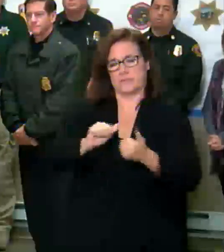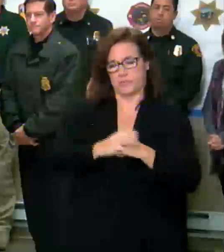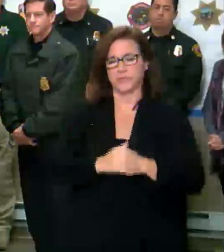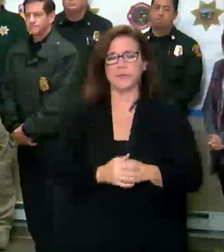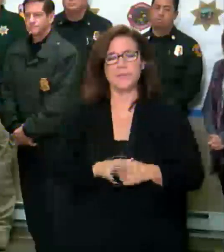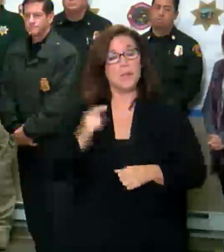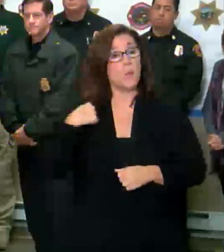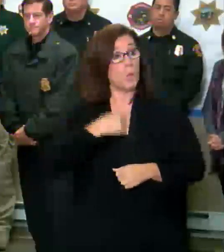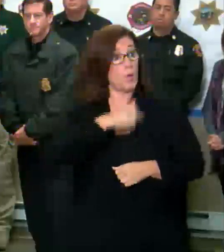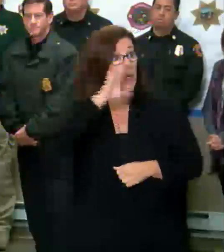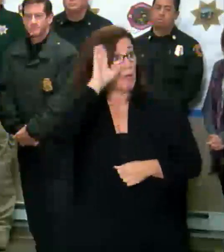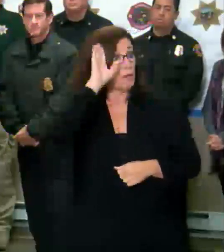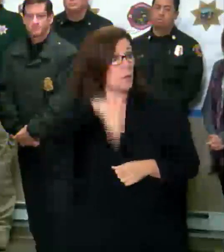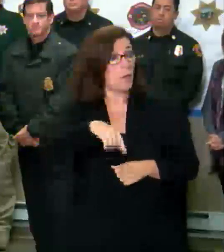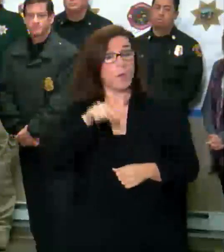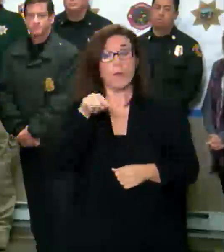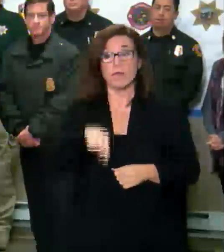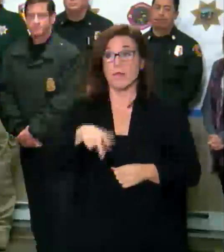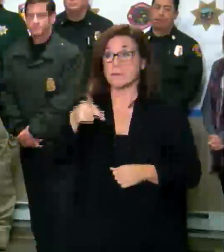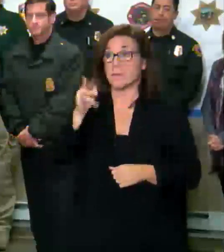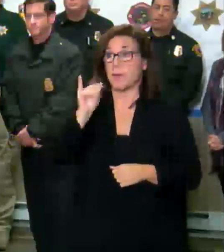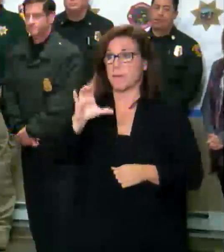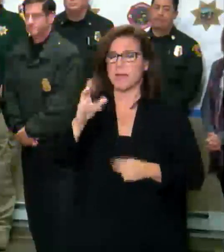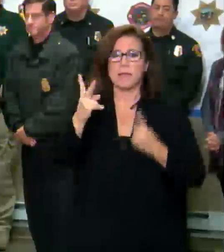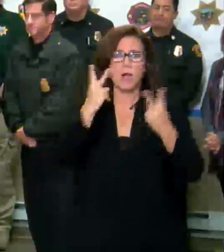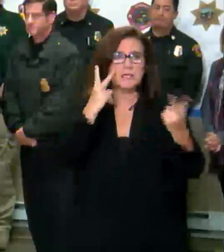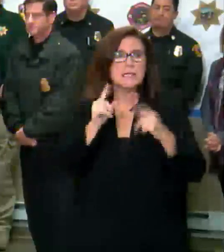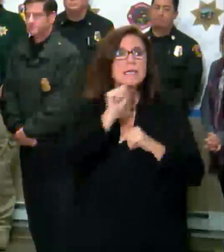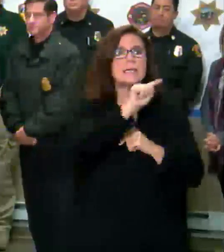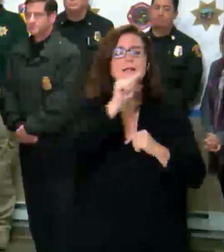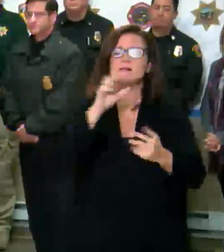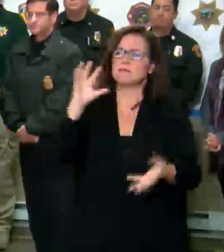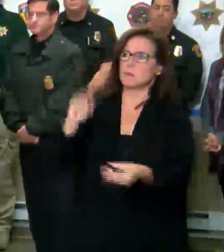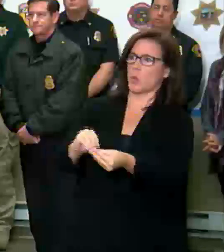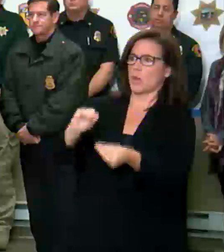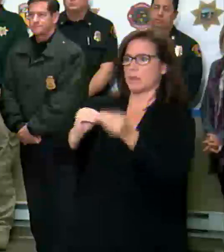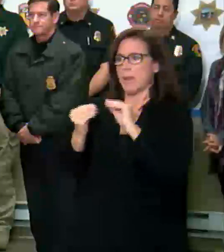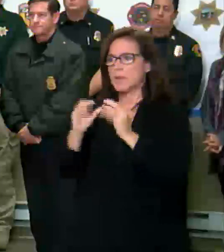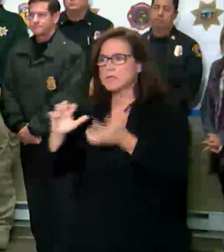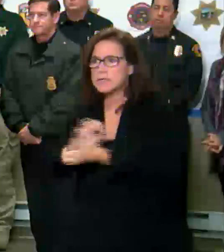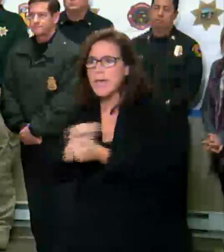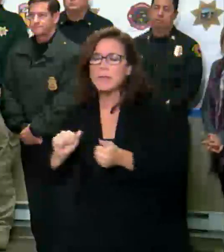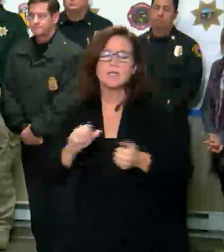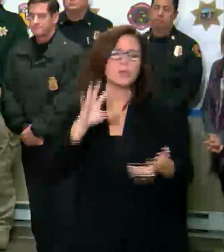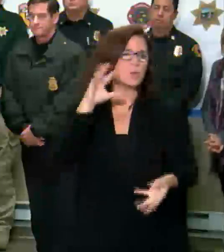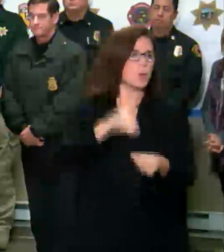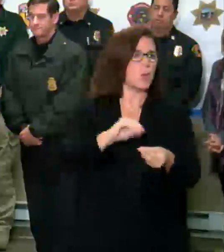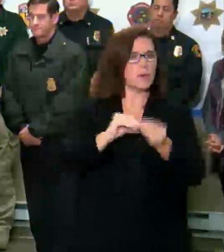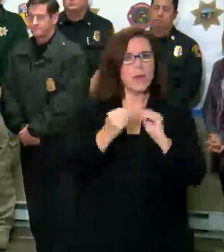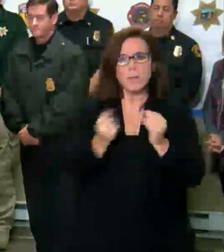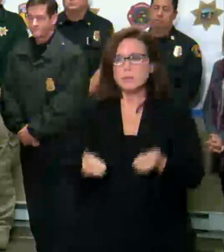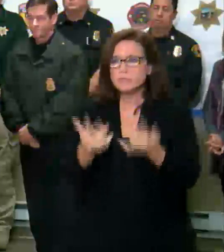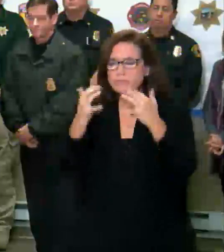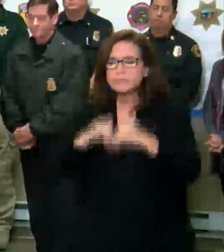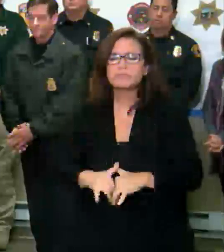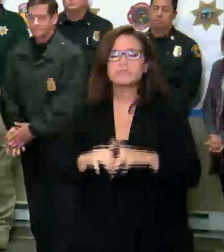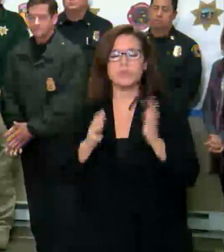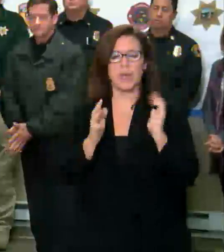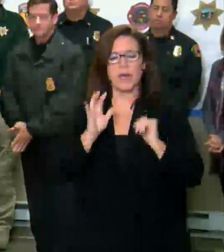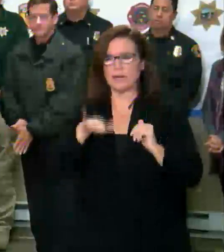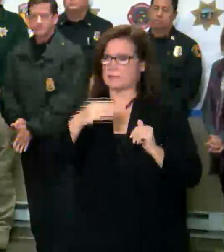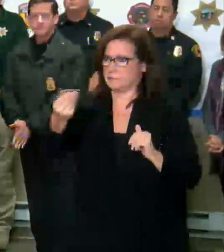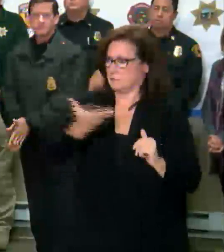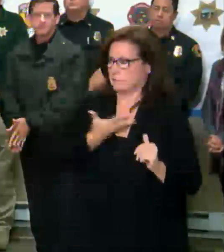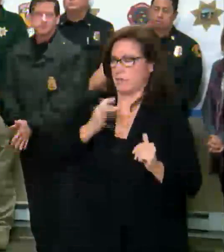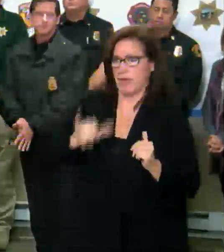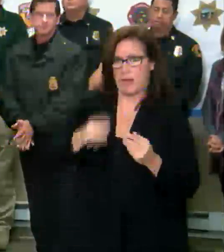public and the communities are seeing other numbers of structures out there. We welcome you to share that information with us. We